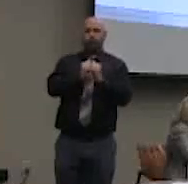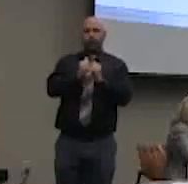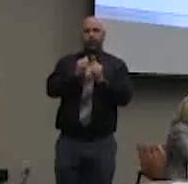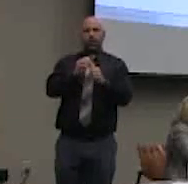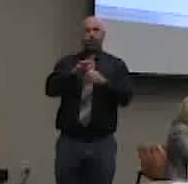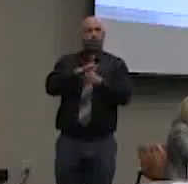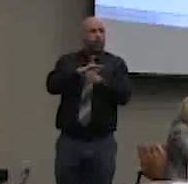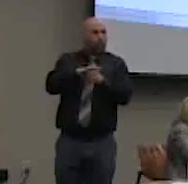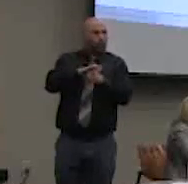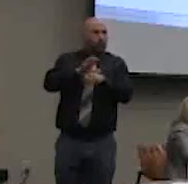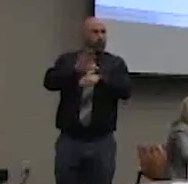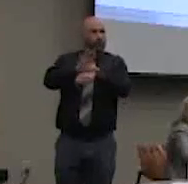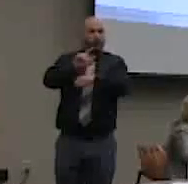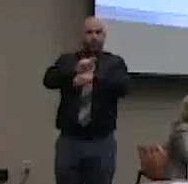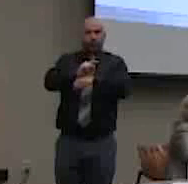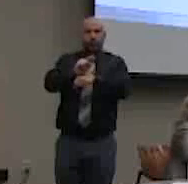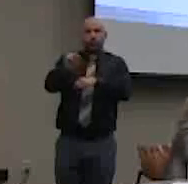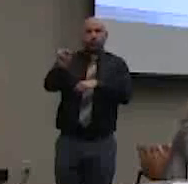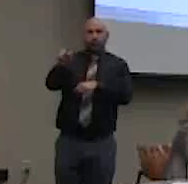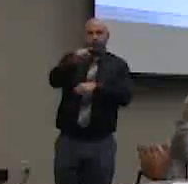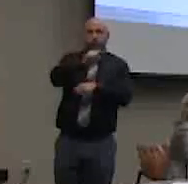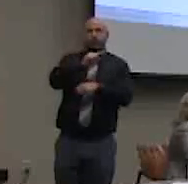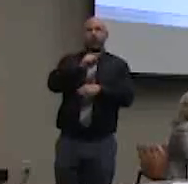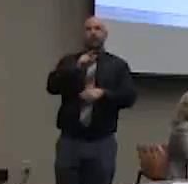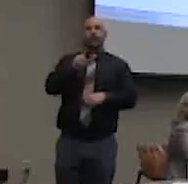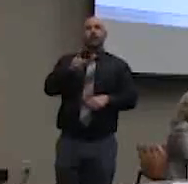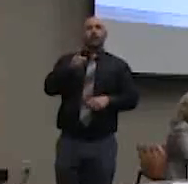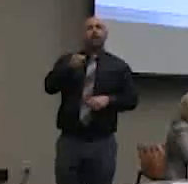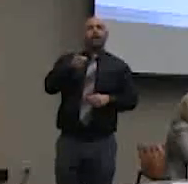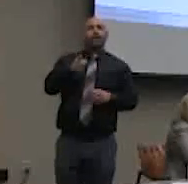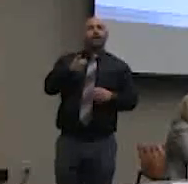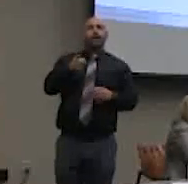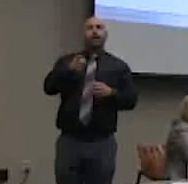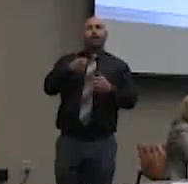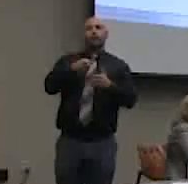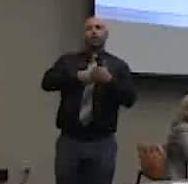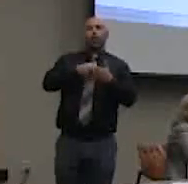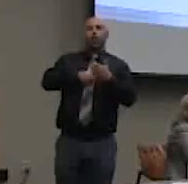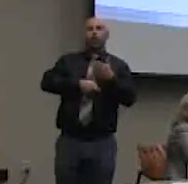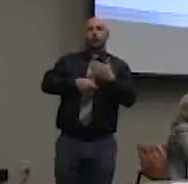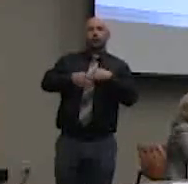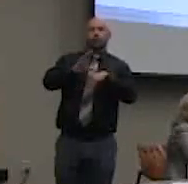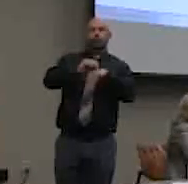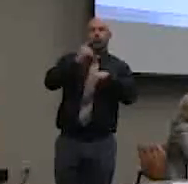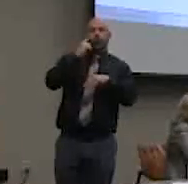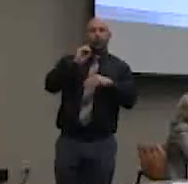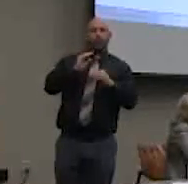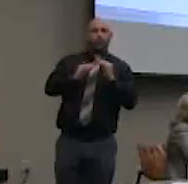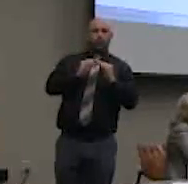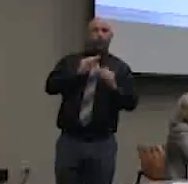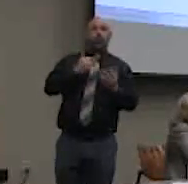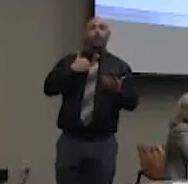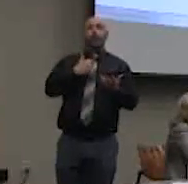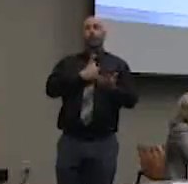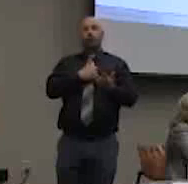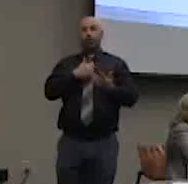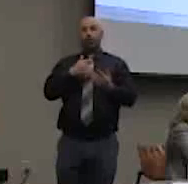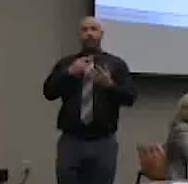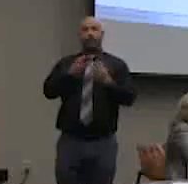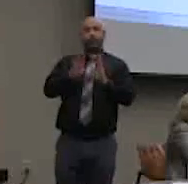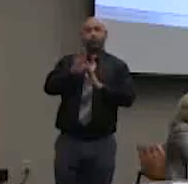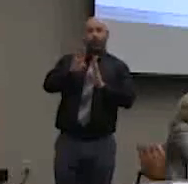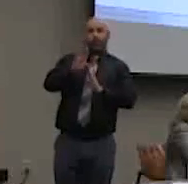again, local consultants have their pulse on the community. We have very carefully drafted an advisory